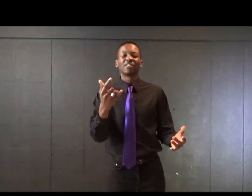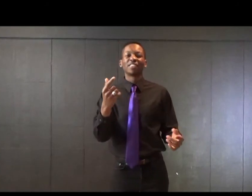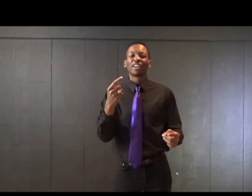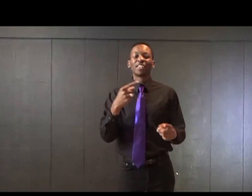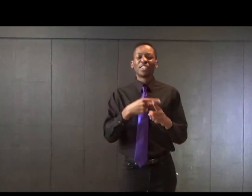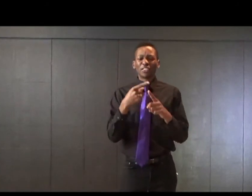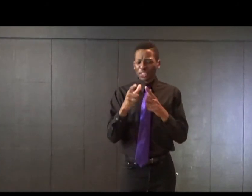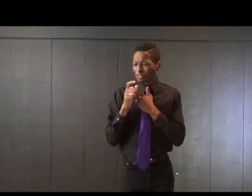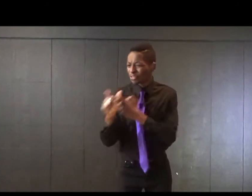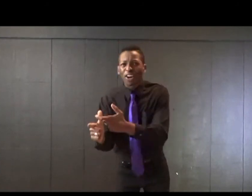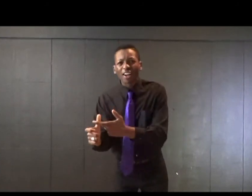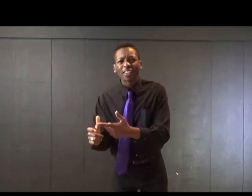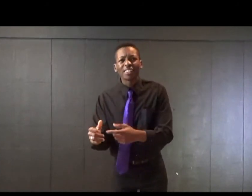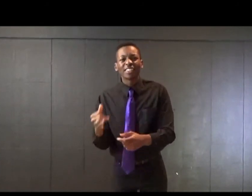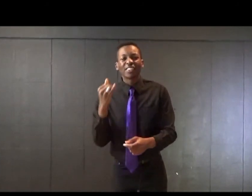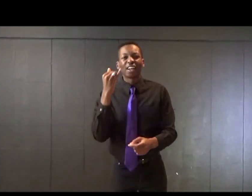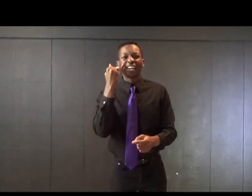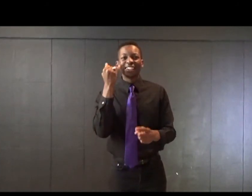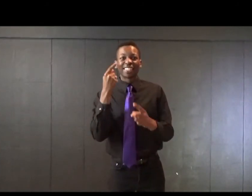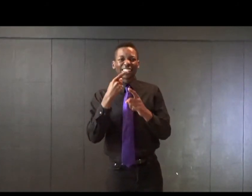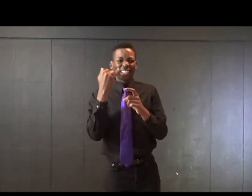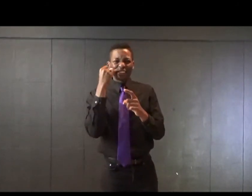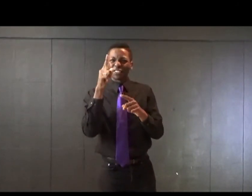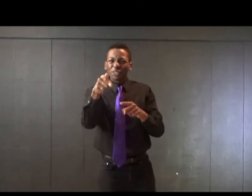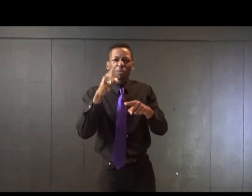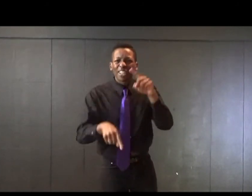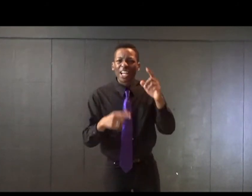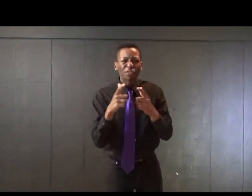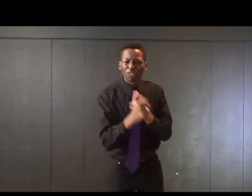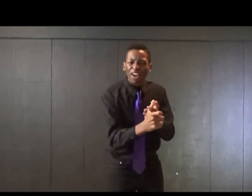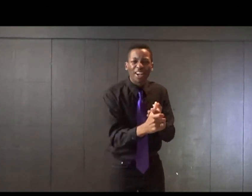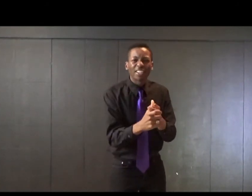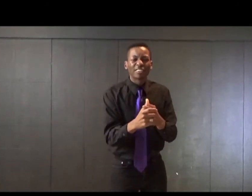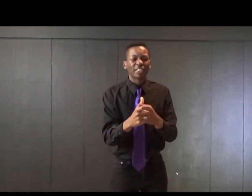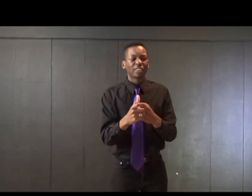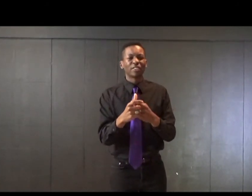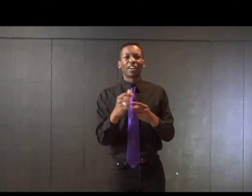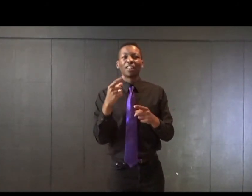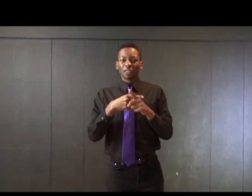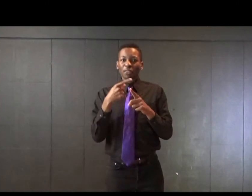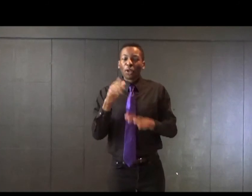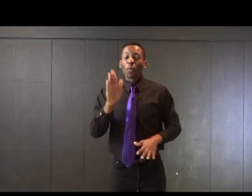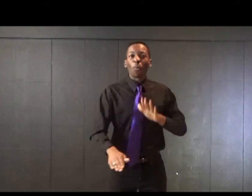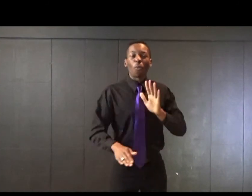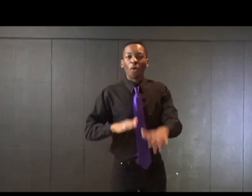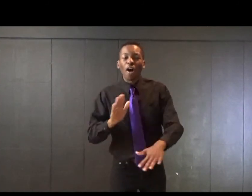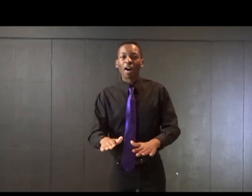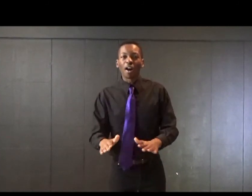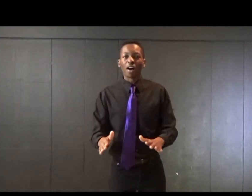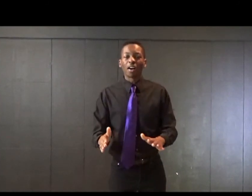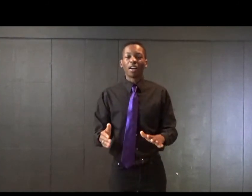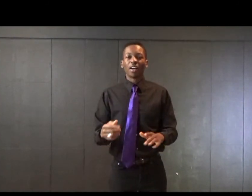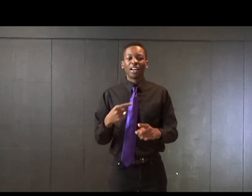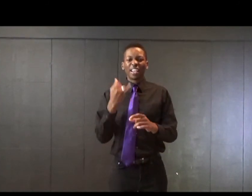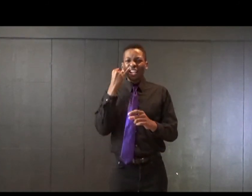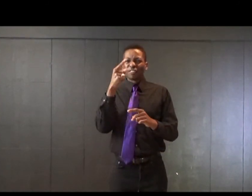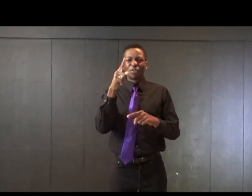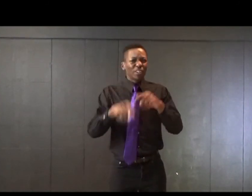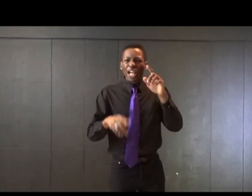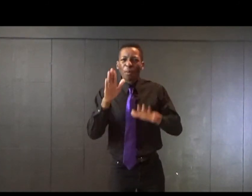fly, then run. And if you can't run, then walk.